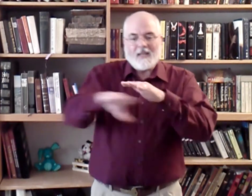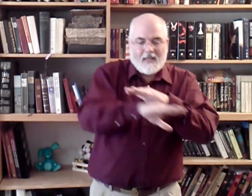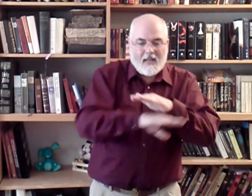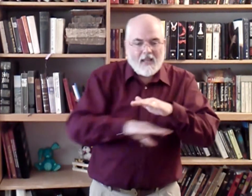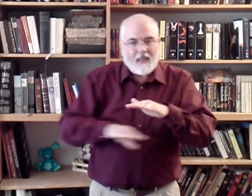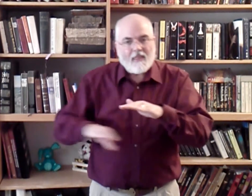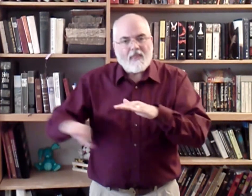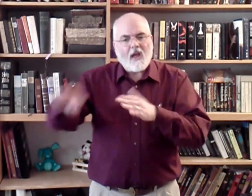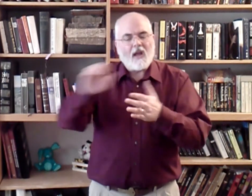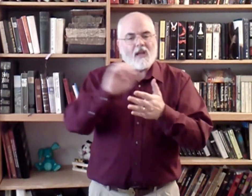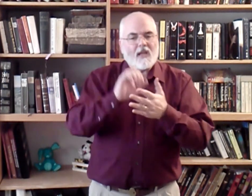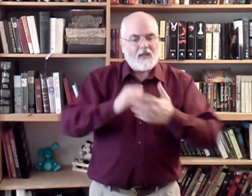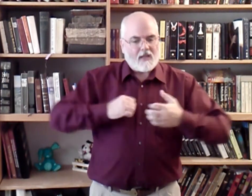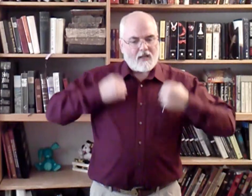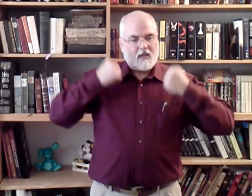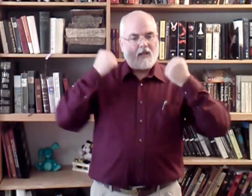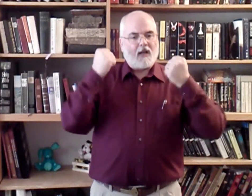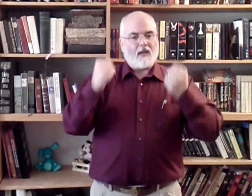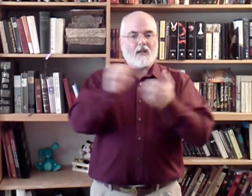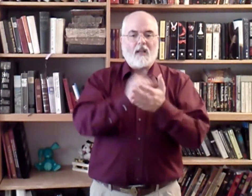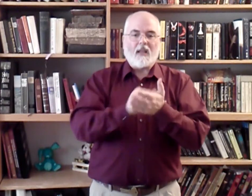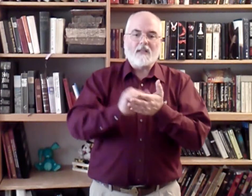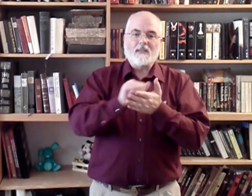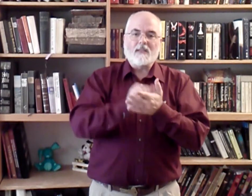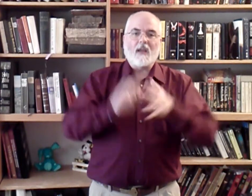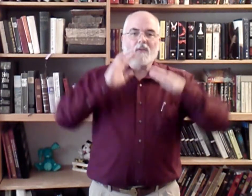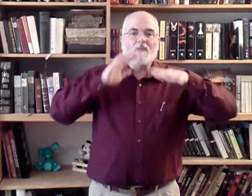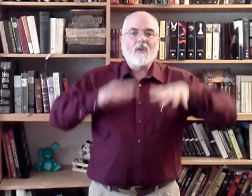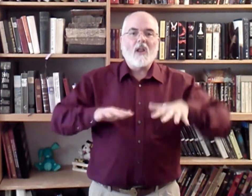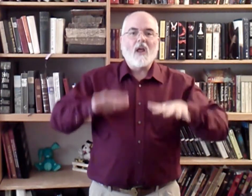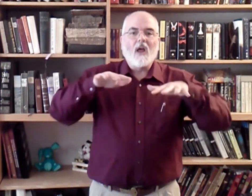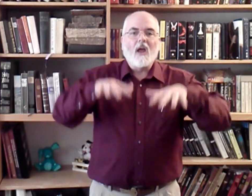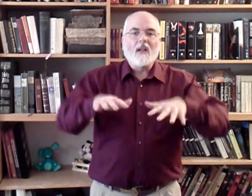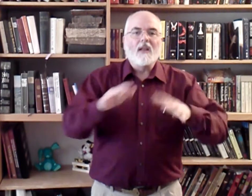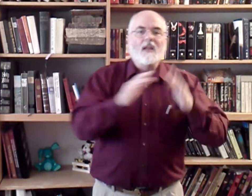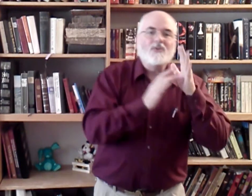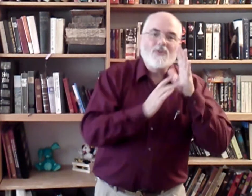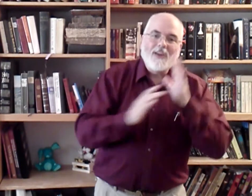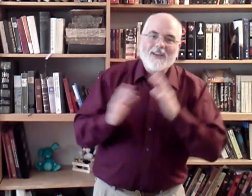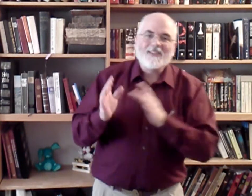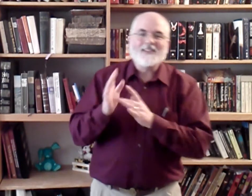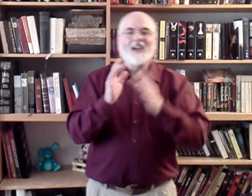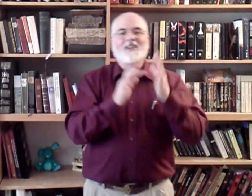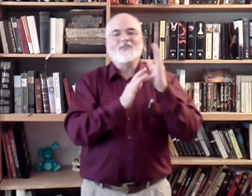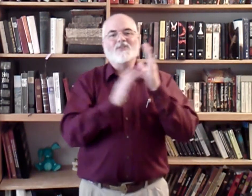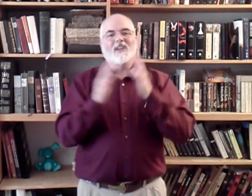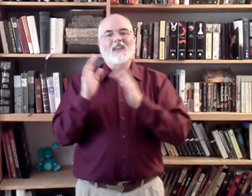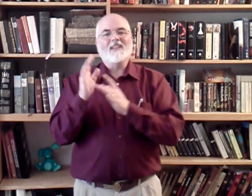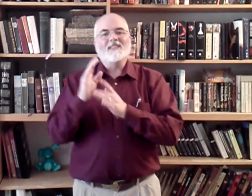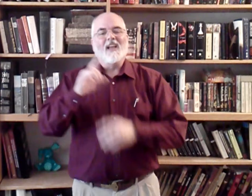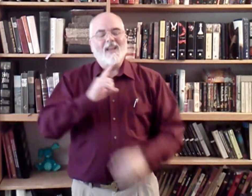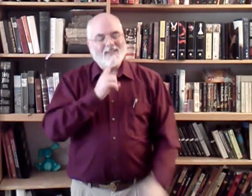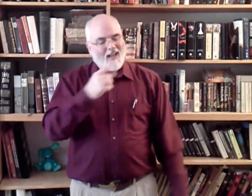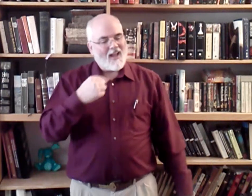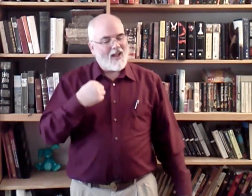neath the healing, cleansing flood! Jesus, Jesus, Jesus,